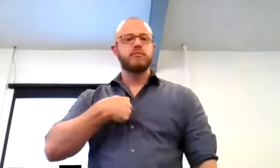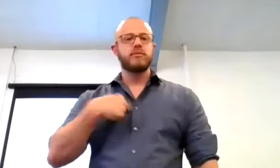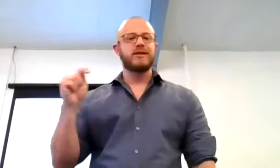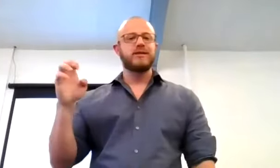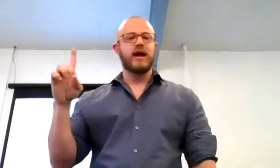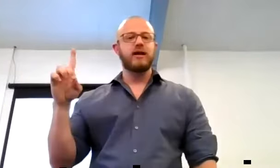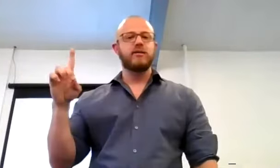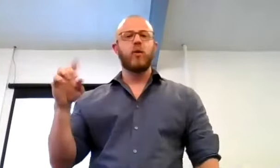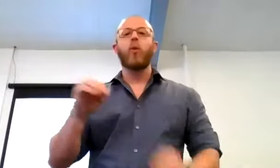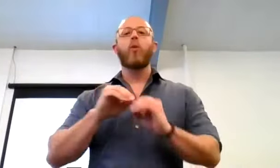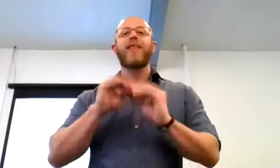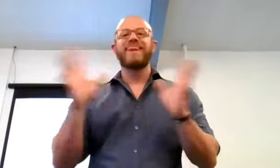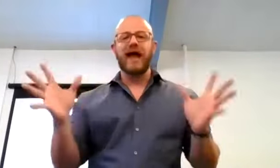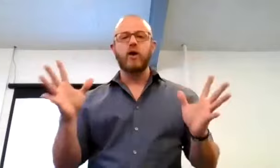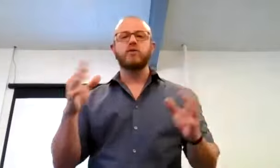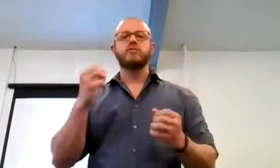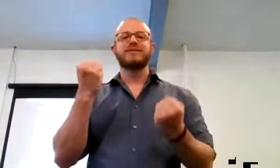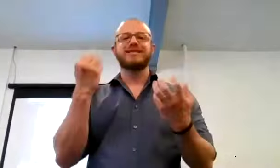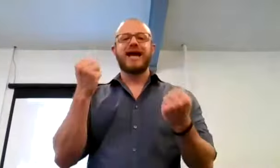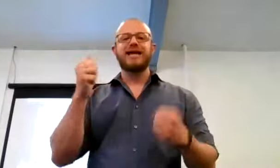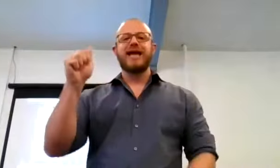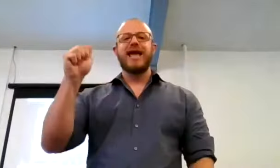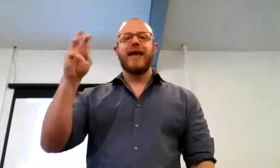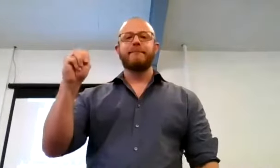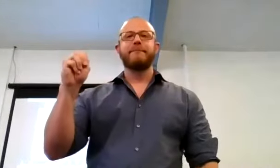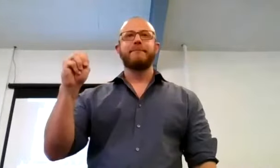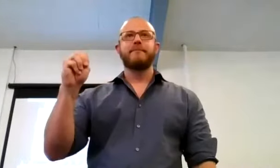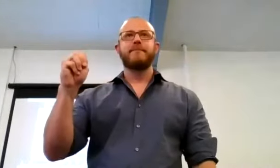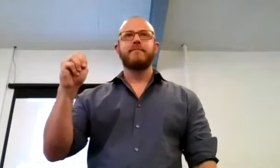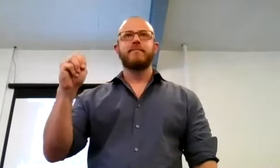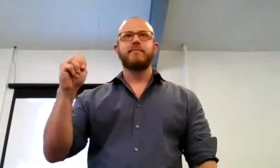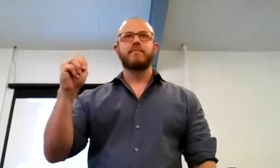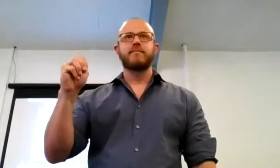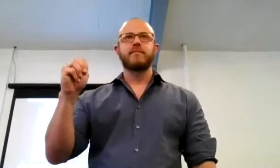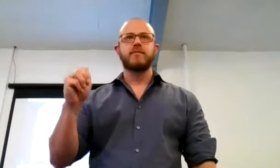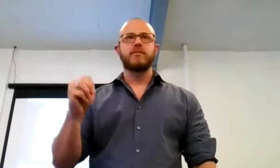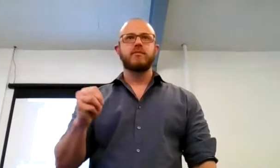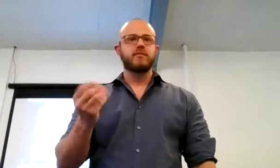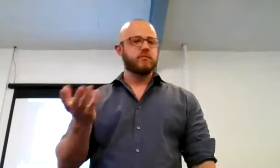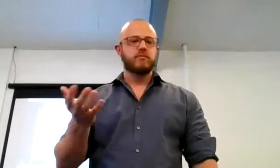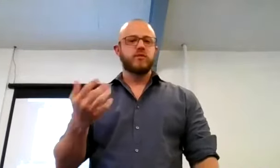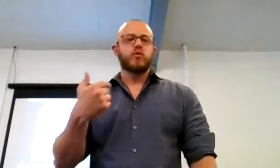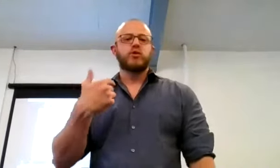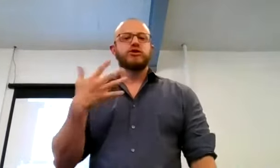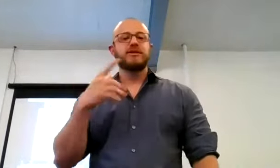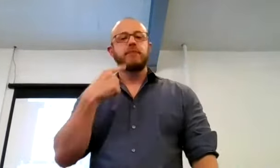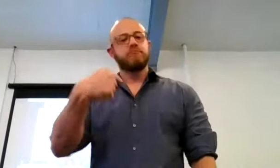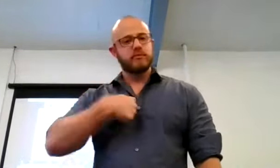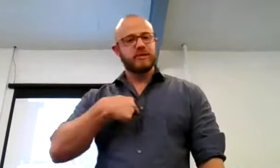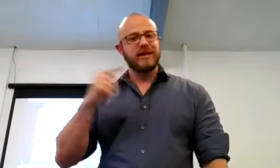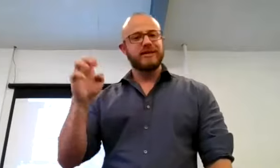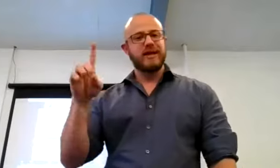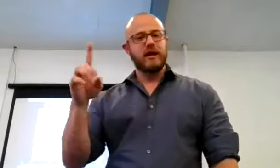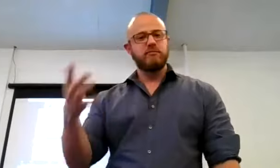the ASL, it's just more of like M. There is no M. We just